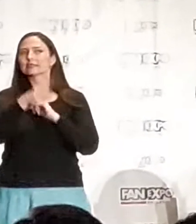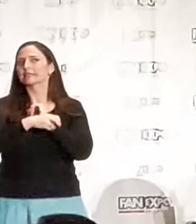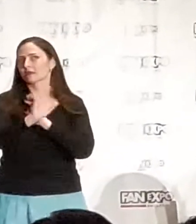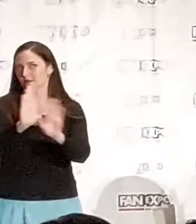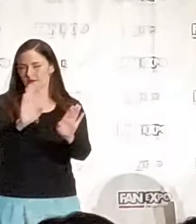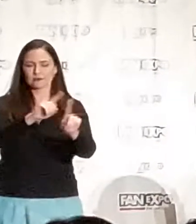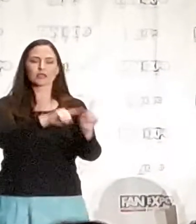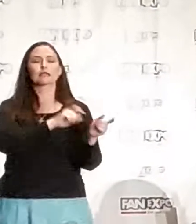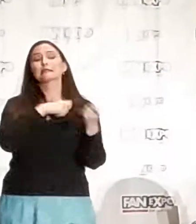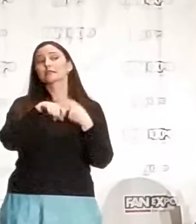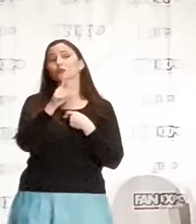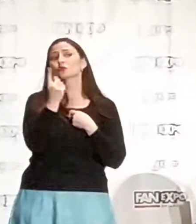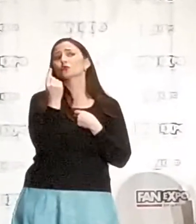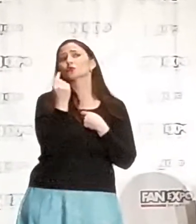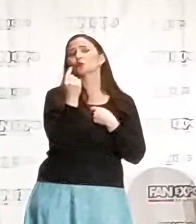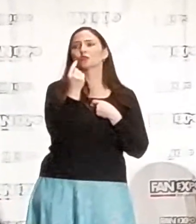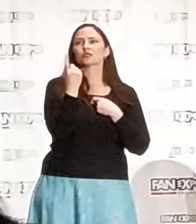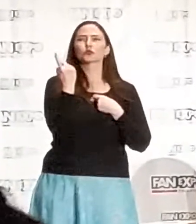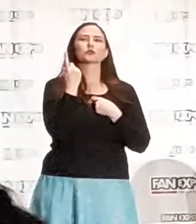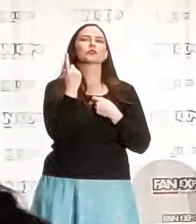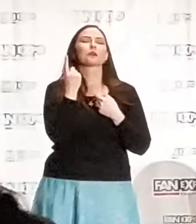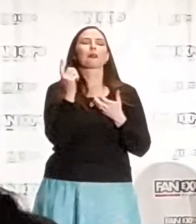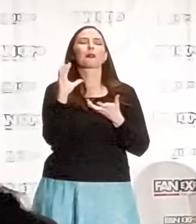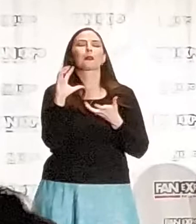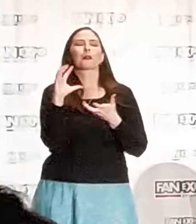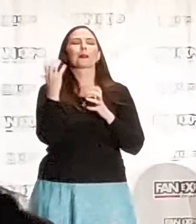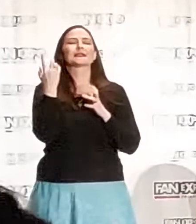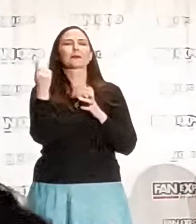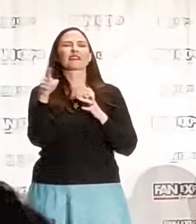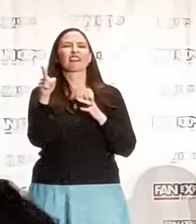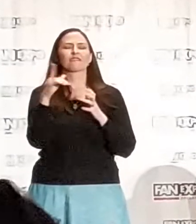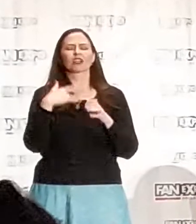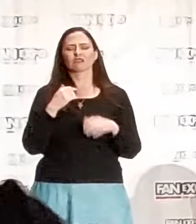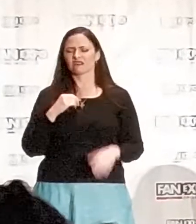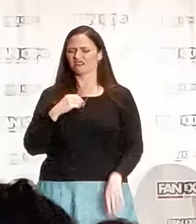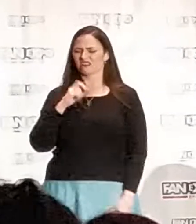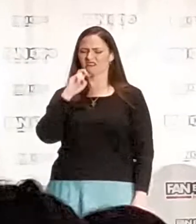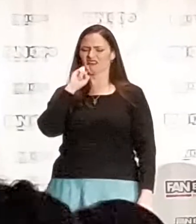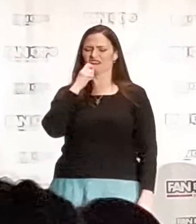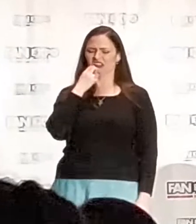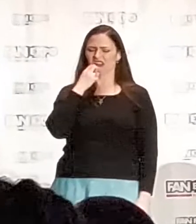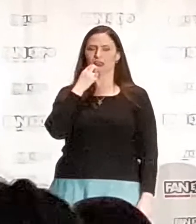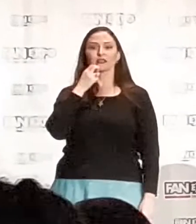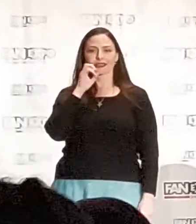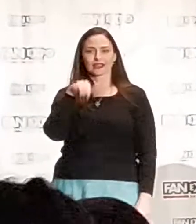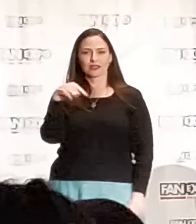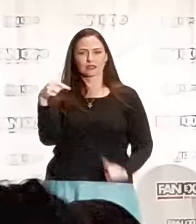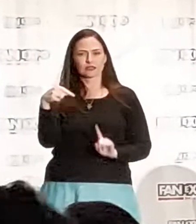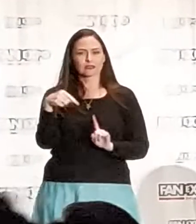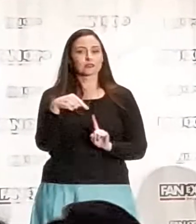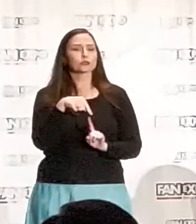Instead, you do things that will mildly inconvenience your victims. So, what would you do?